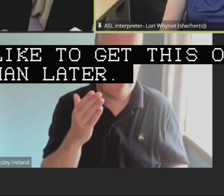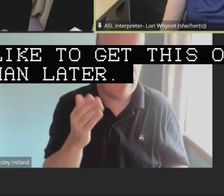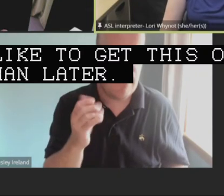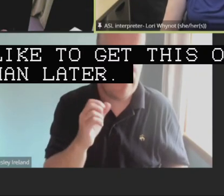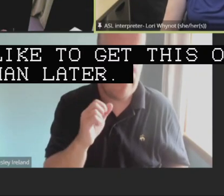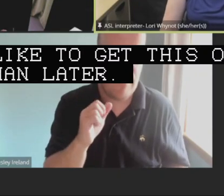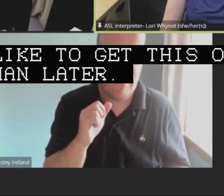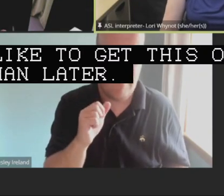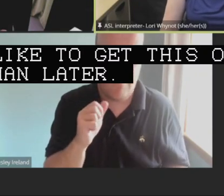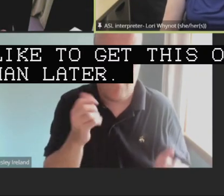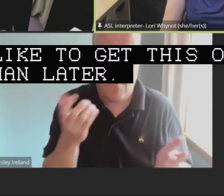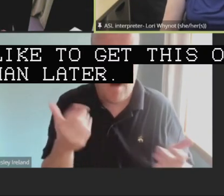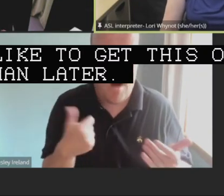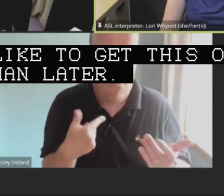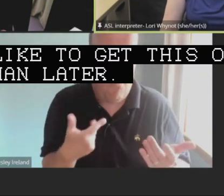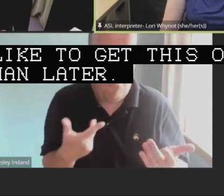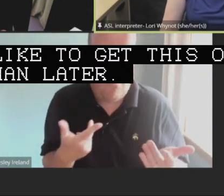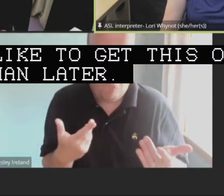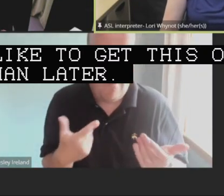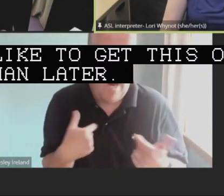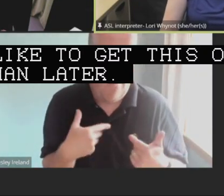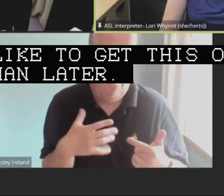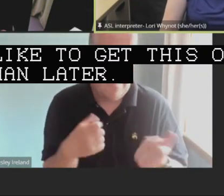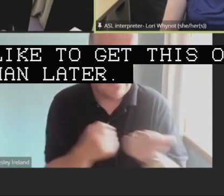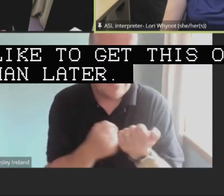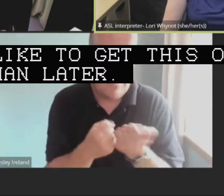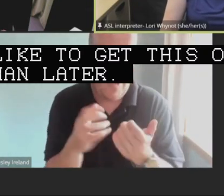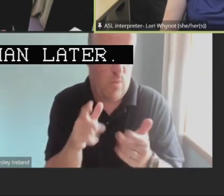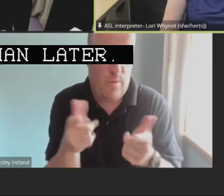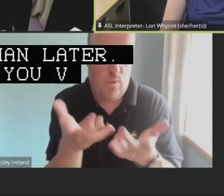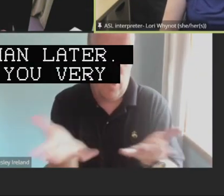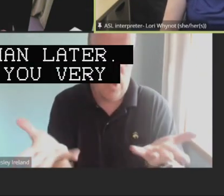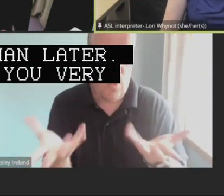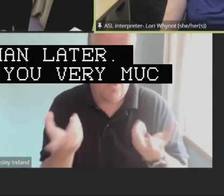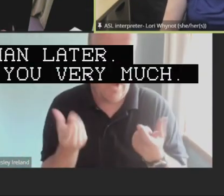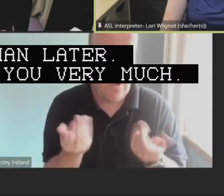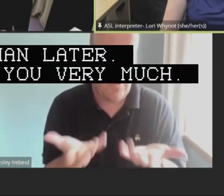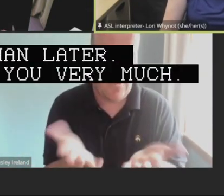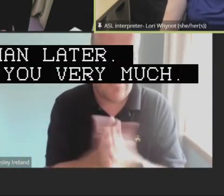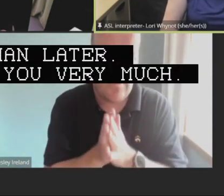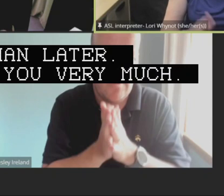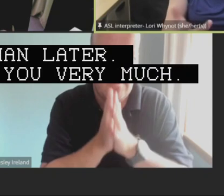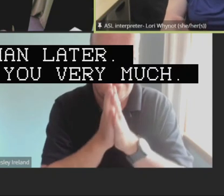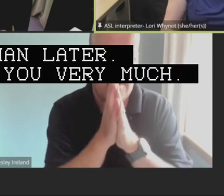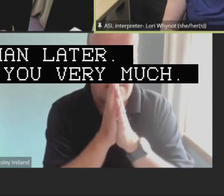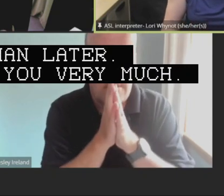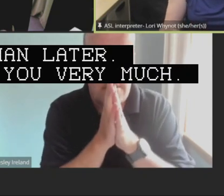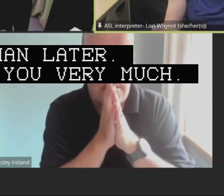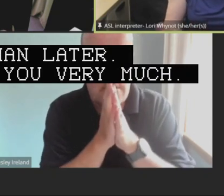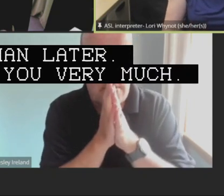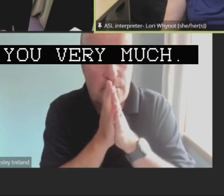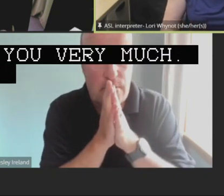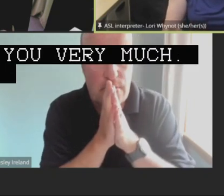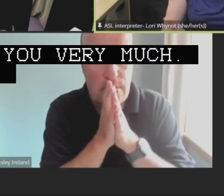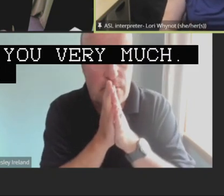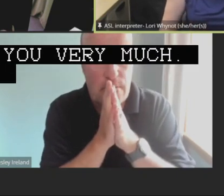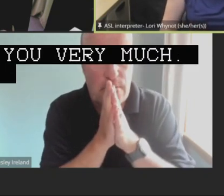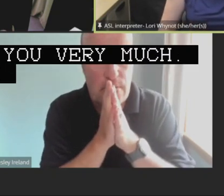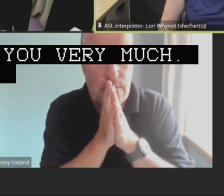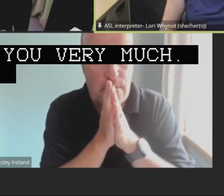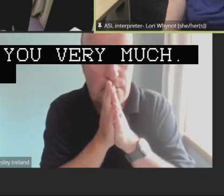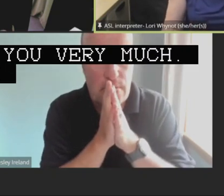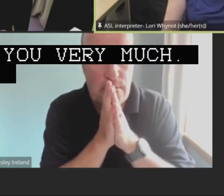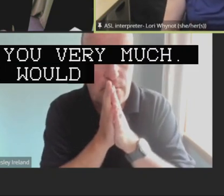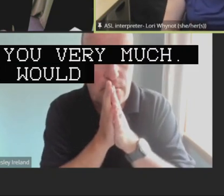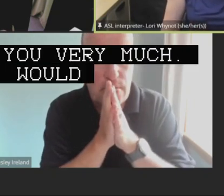Great. Yes, thank you very much. I think I would support, I'm supportive of what this, what you're